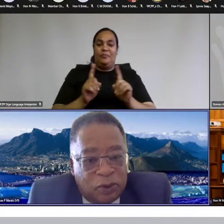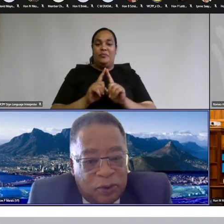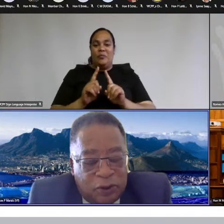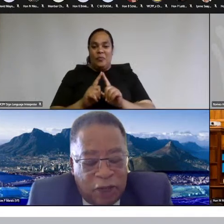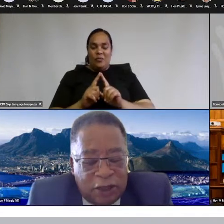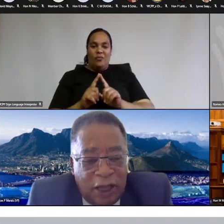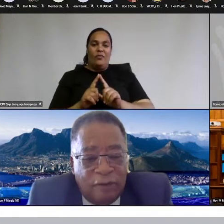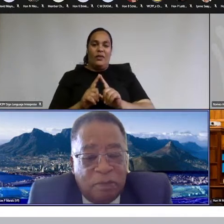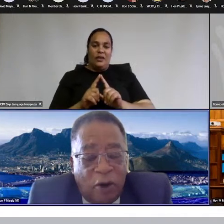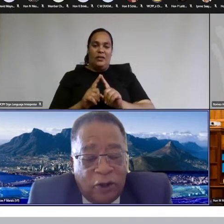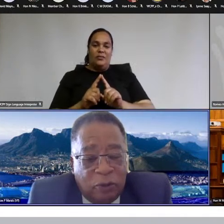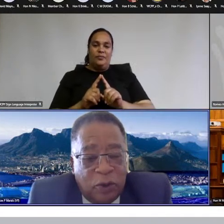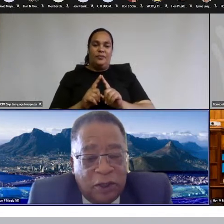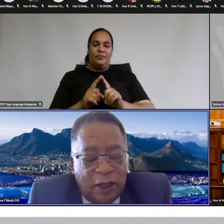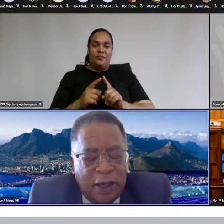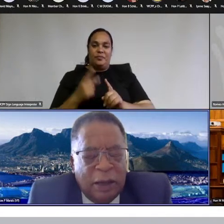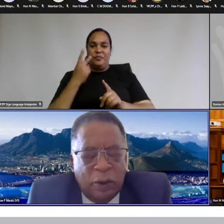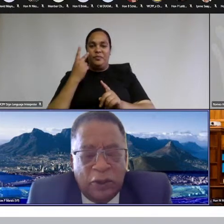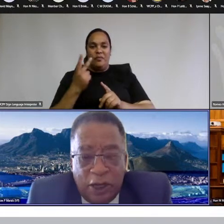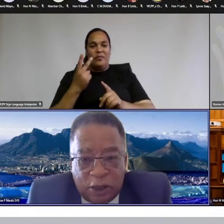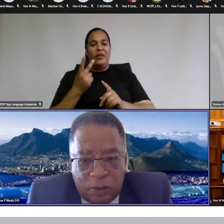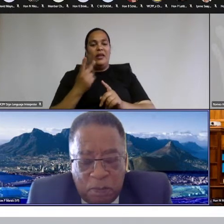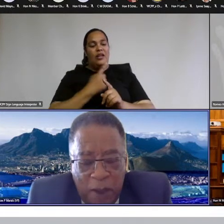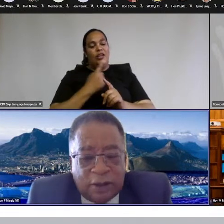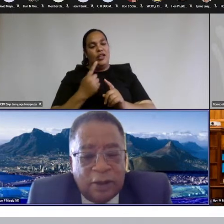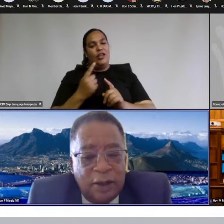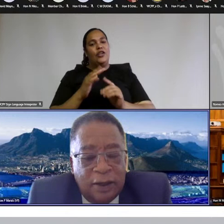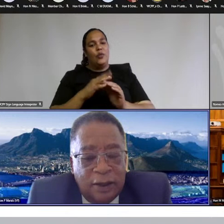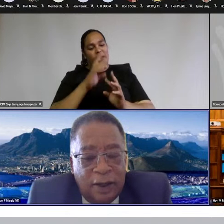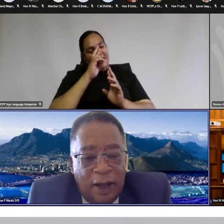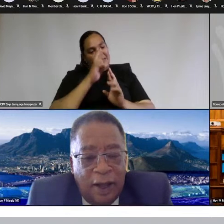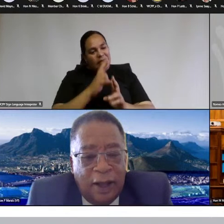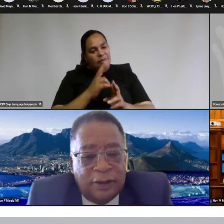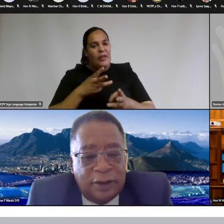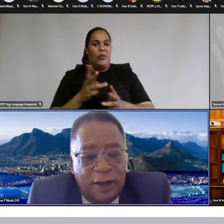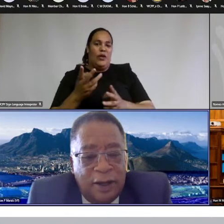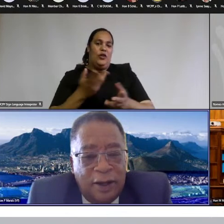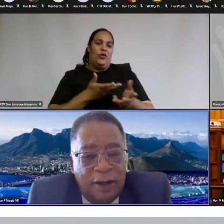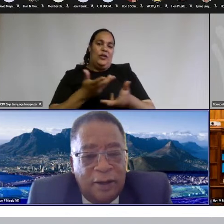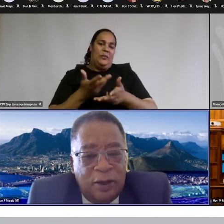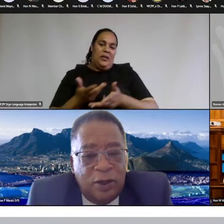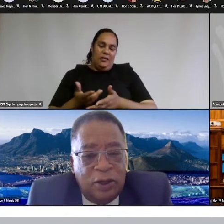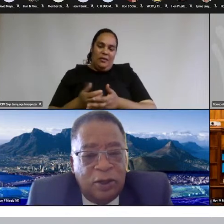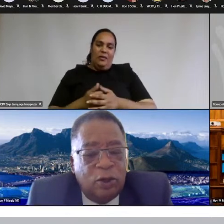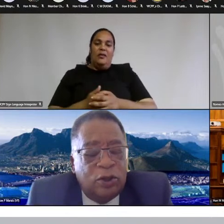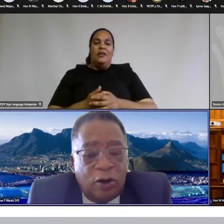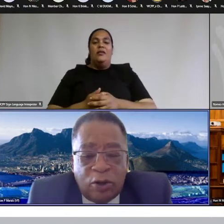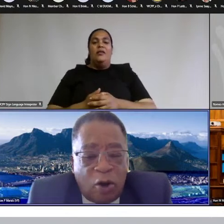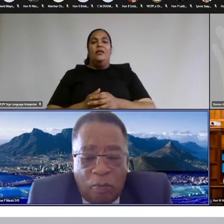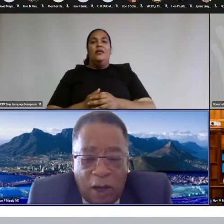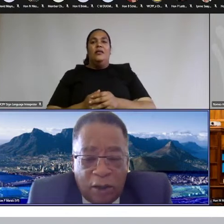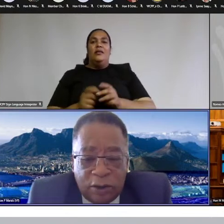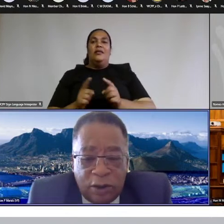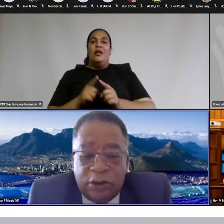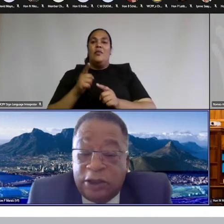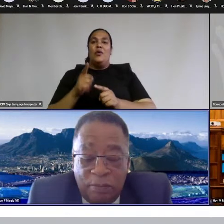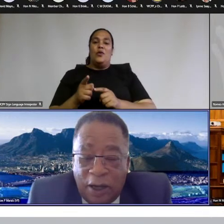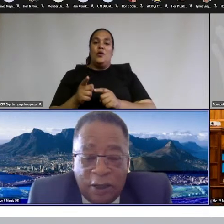and treating everybody with respect. And you